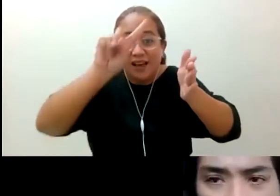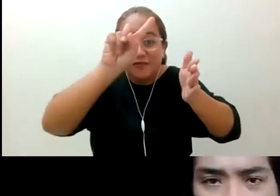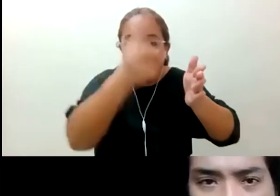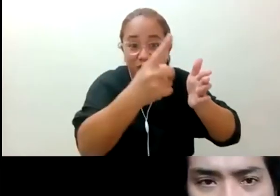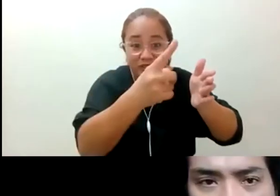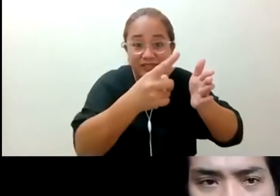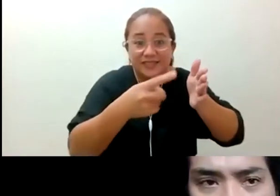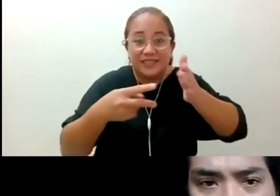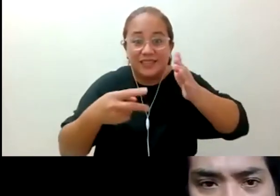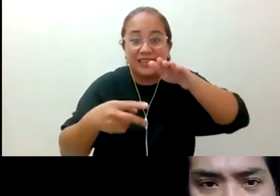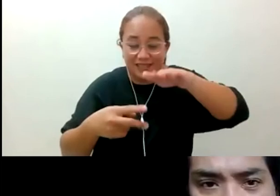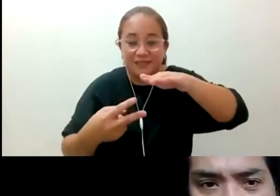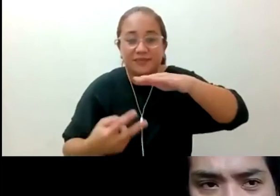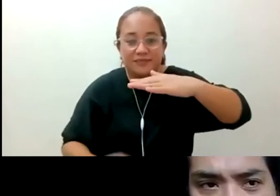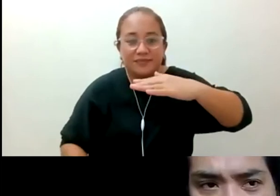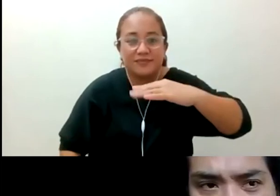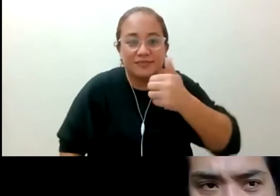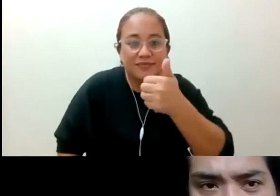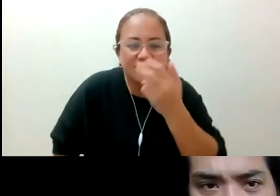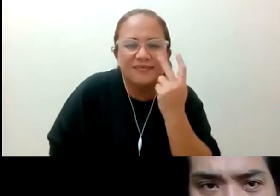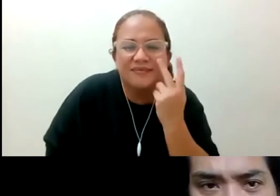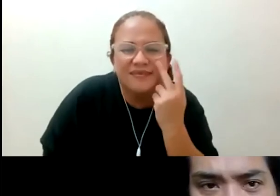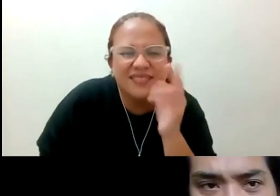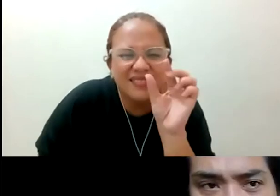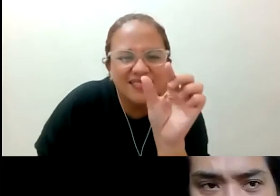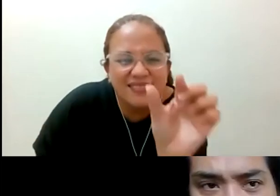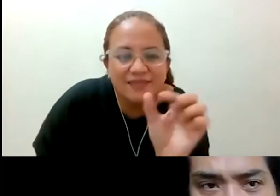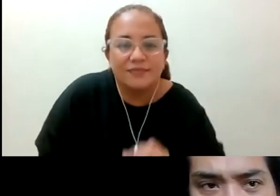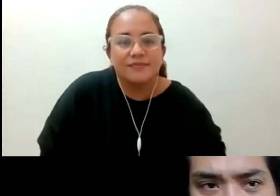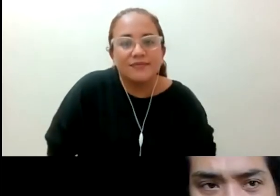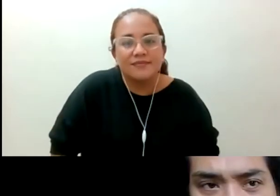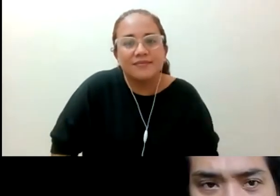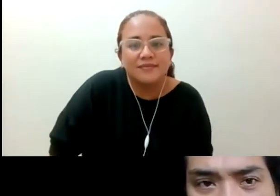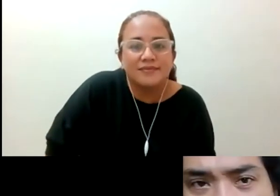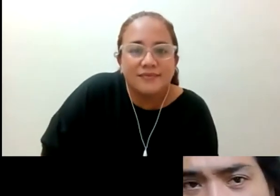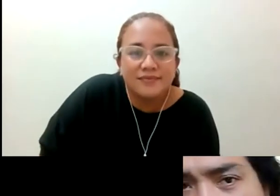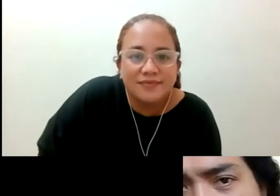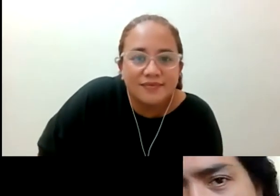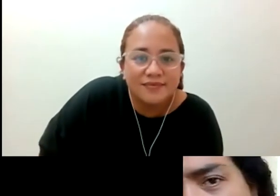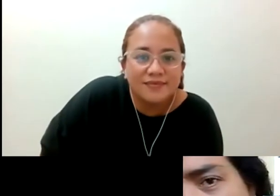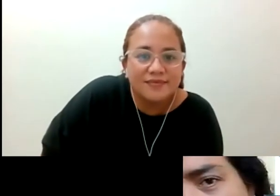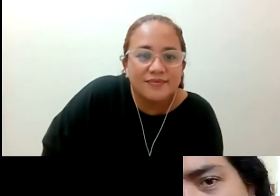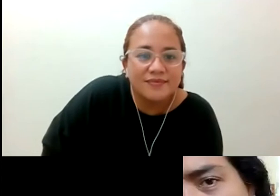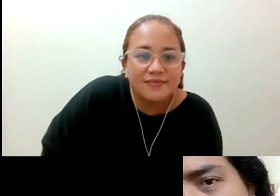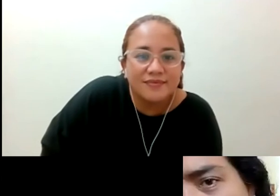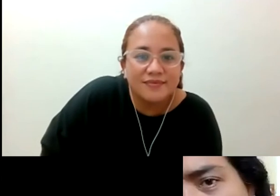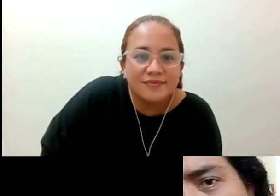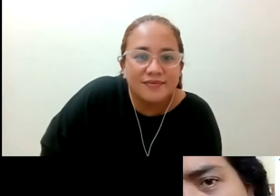yes, yes. All right, so let me see here. To the side.